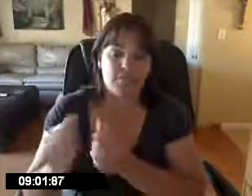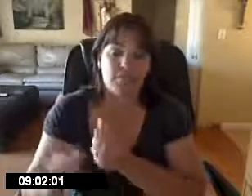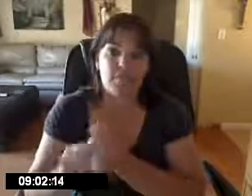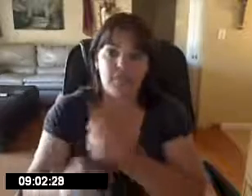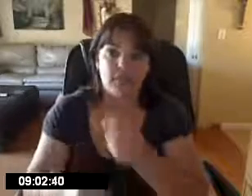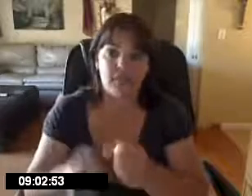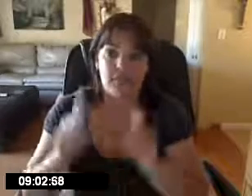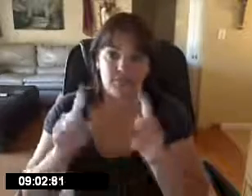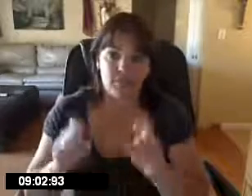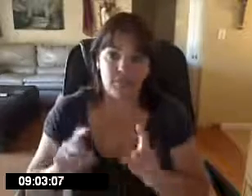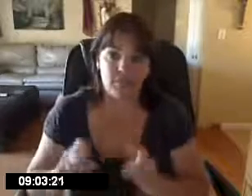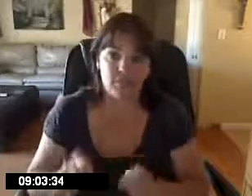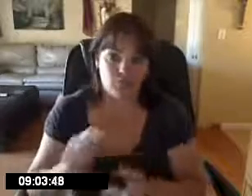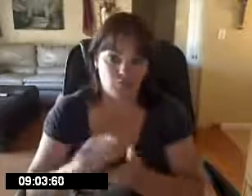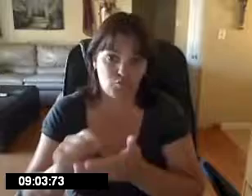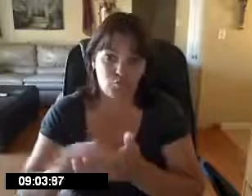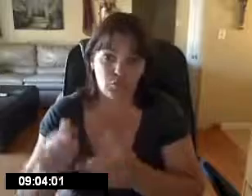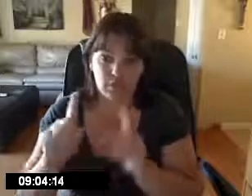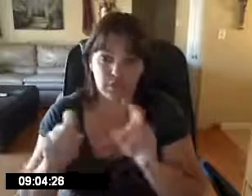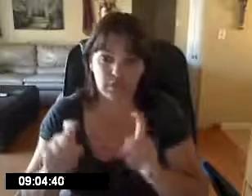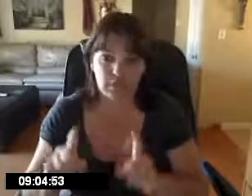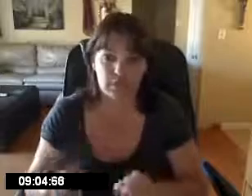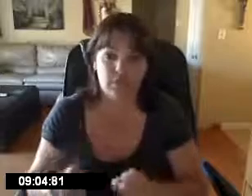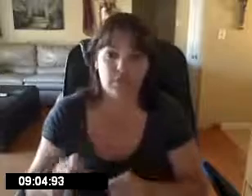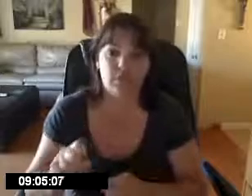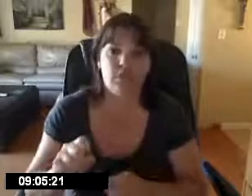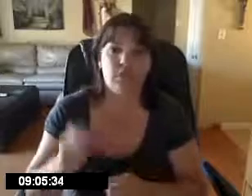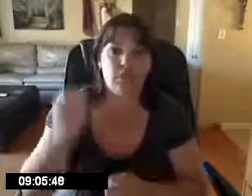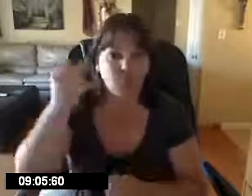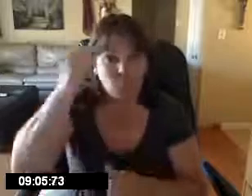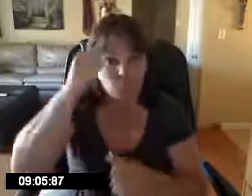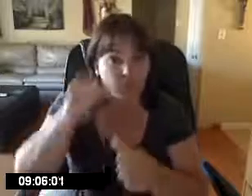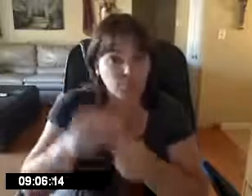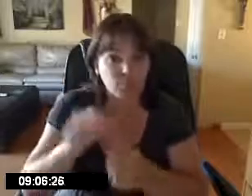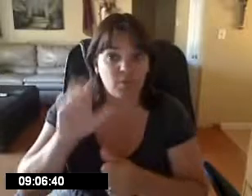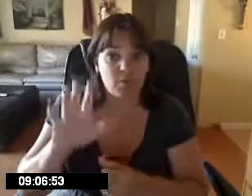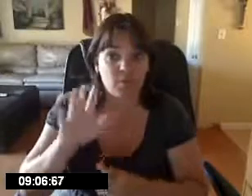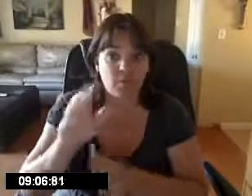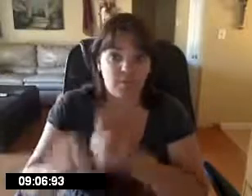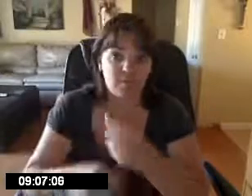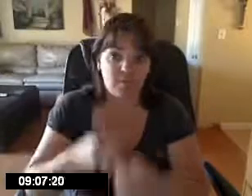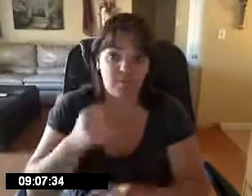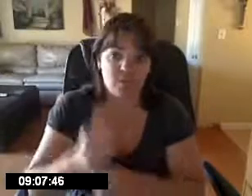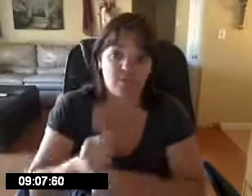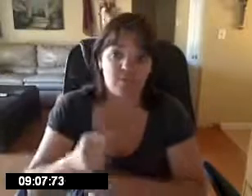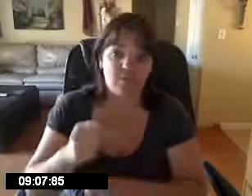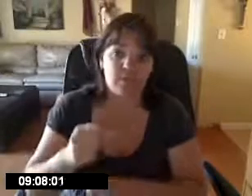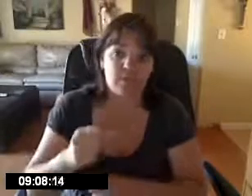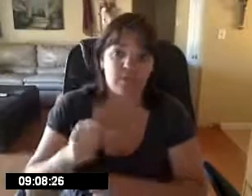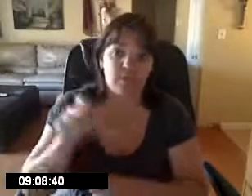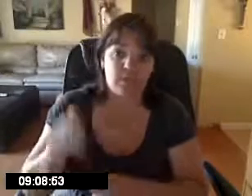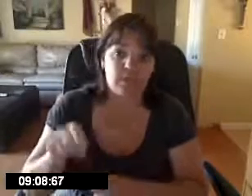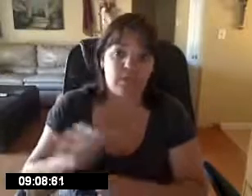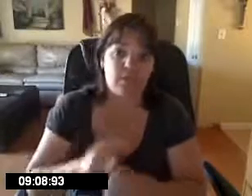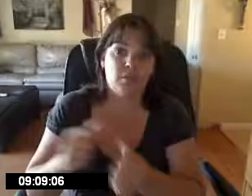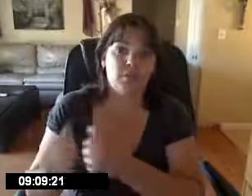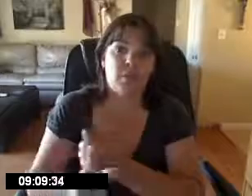you're taking the test. Alright? So that's some brief information about the knowledge exam. Once